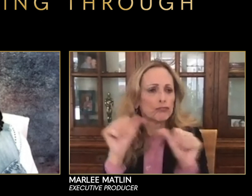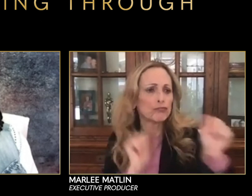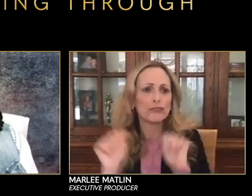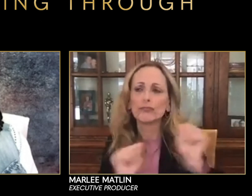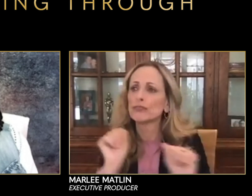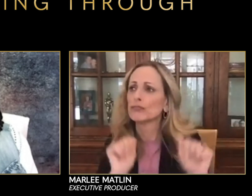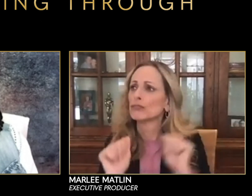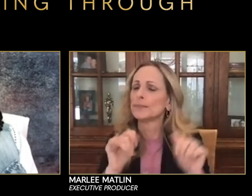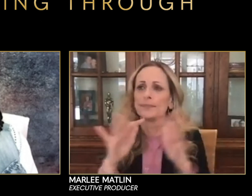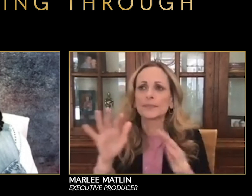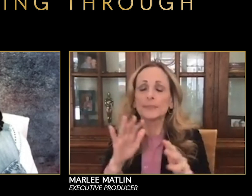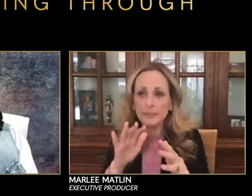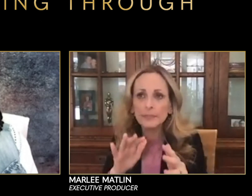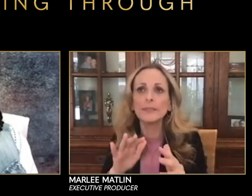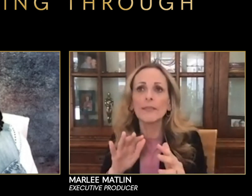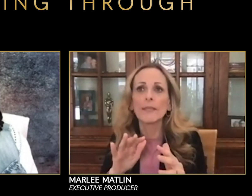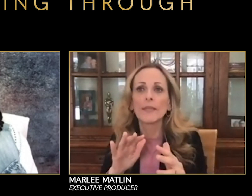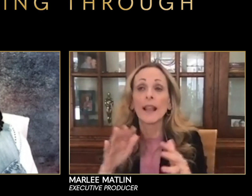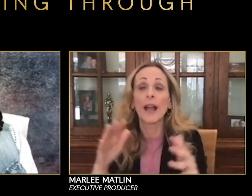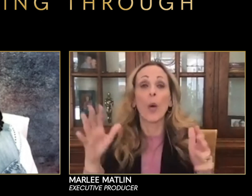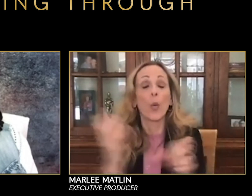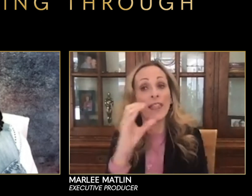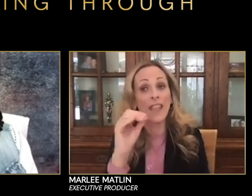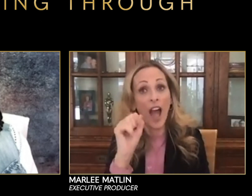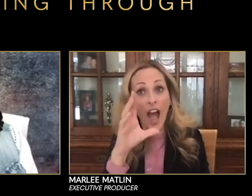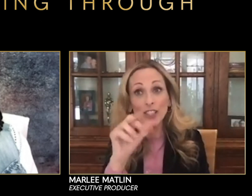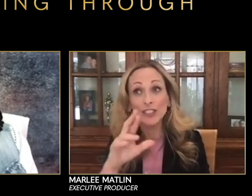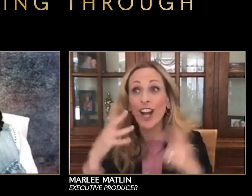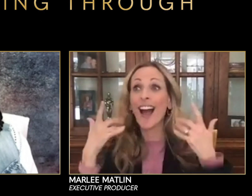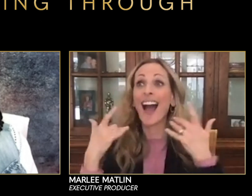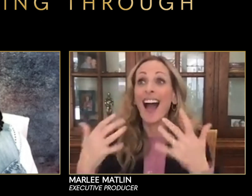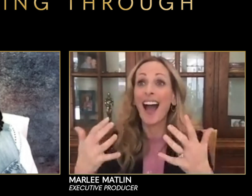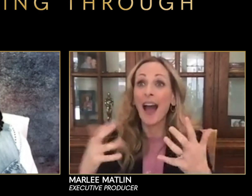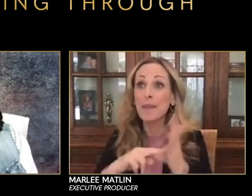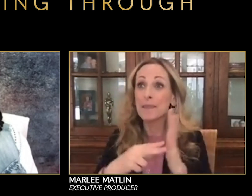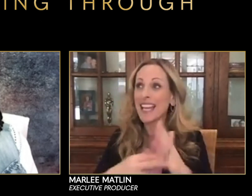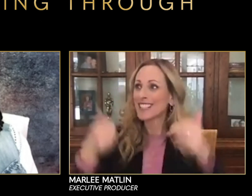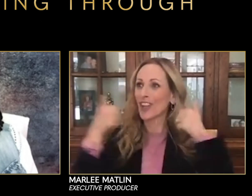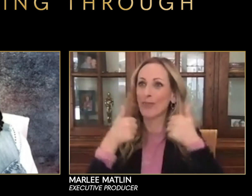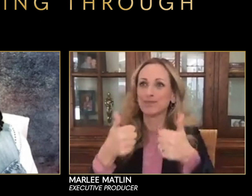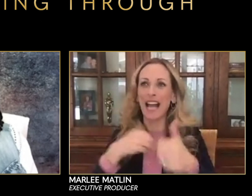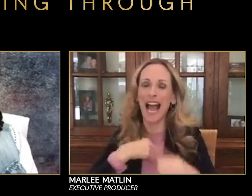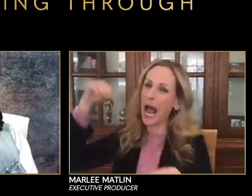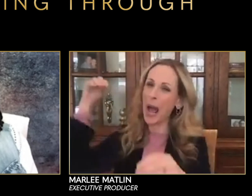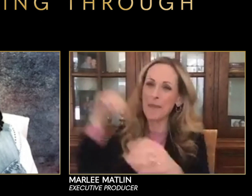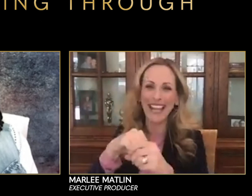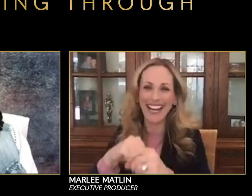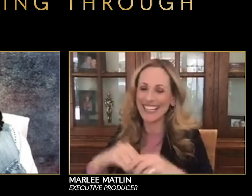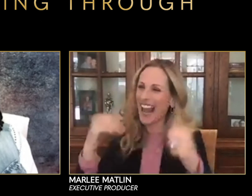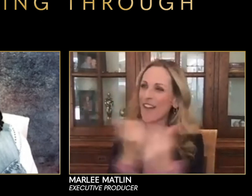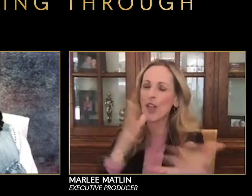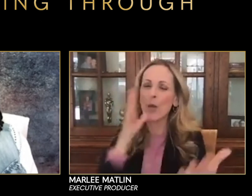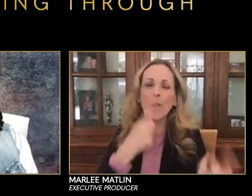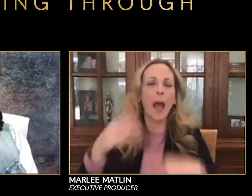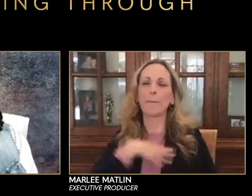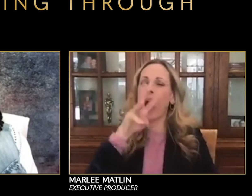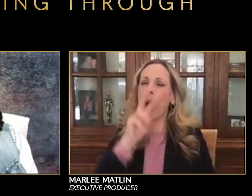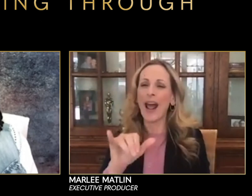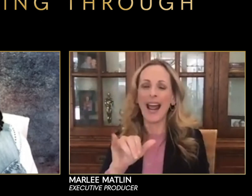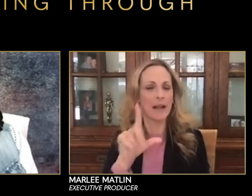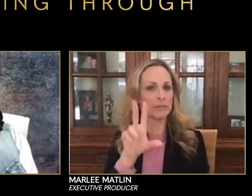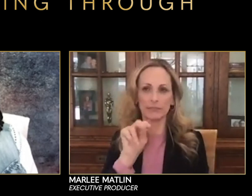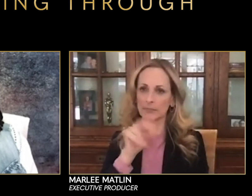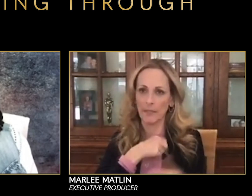now fast forward, and I continue to act, and having won the Oscar, you know, I